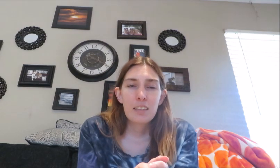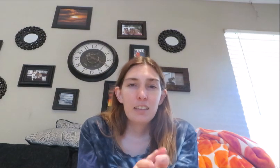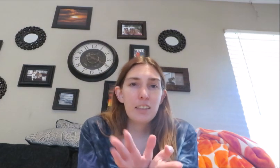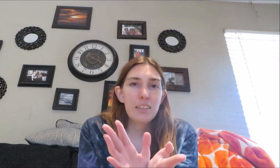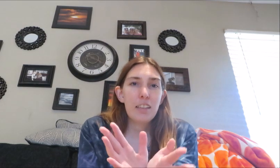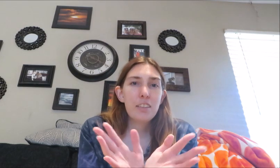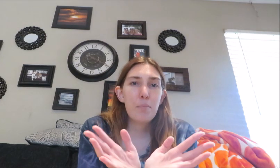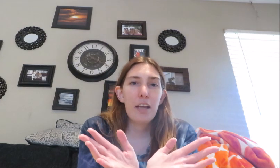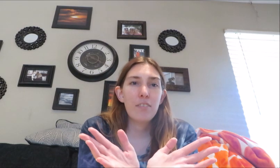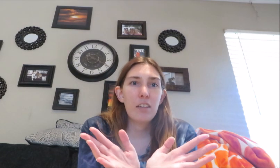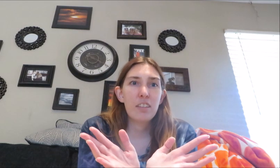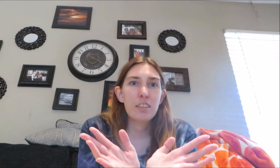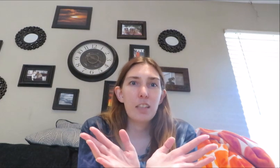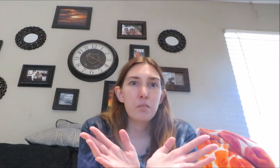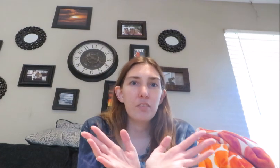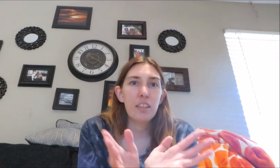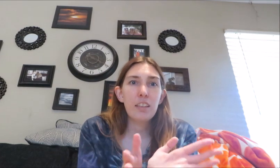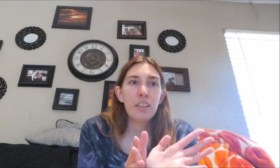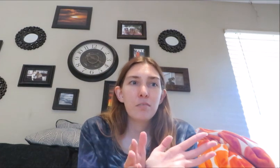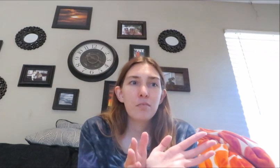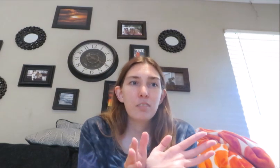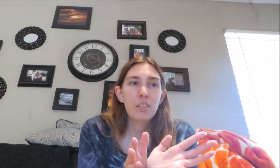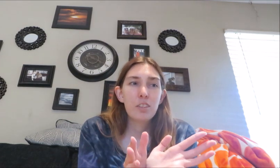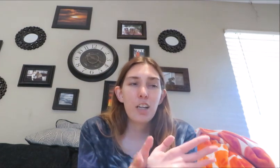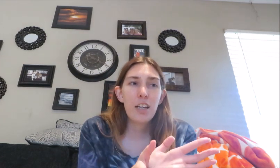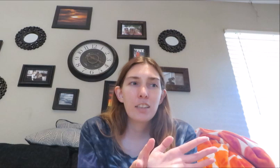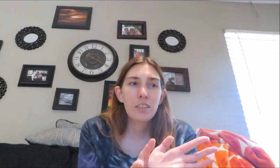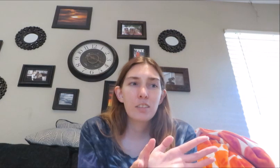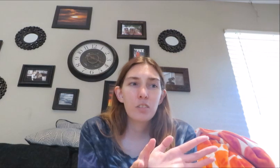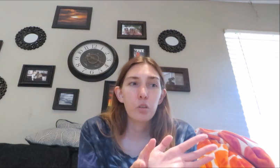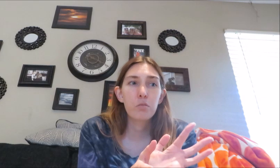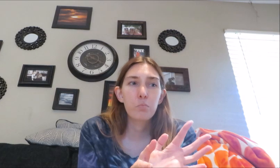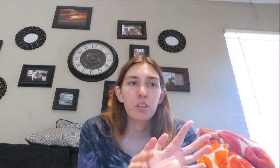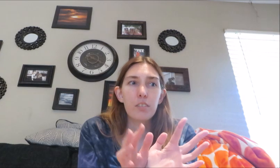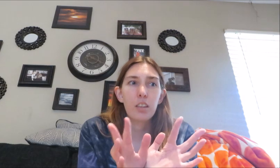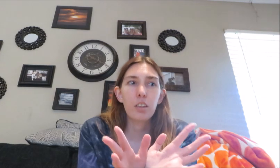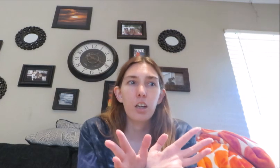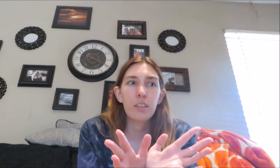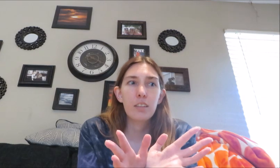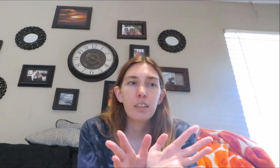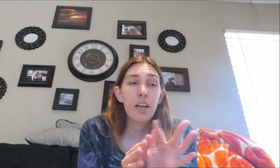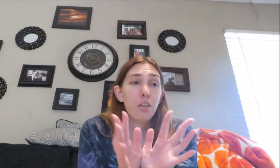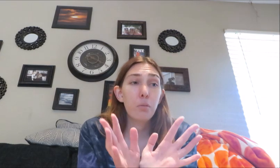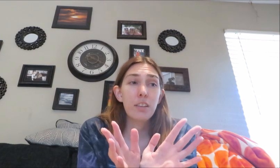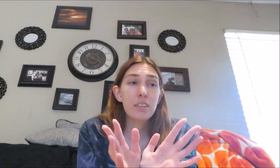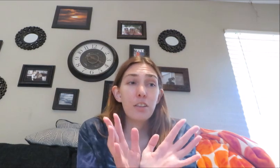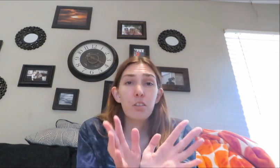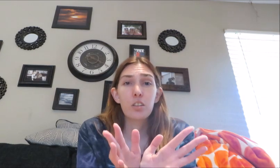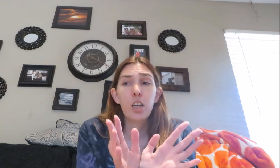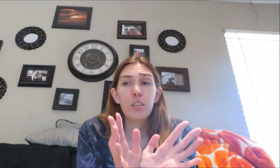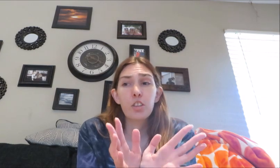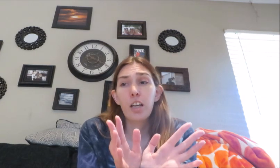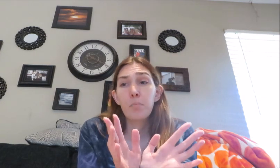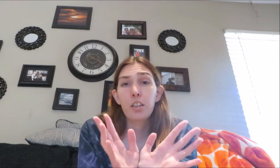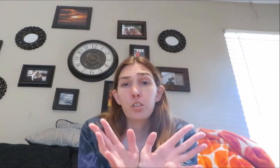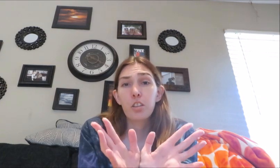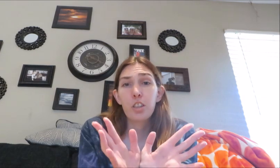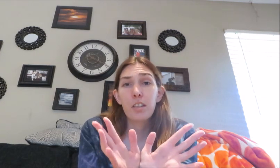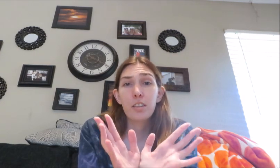Like I said, I just happen to have Cafe Escape's vanilla chai, or their vanilla coffee. I don't know what it is. I don't know if it's coffee or chai, but I just call it chai because